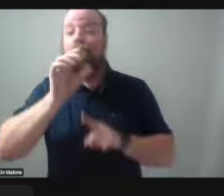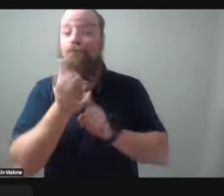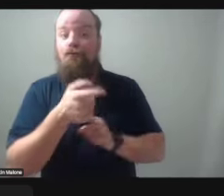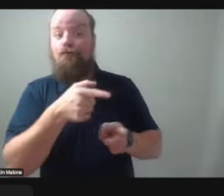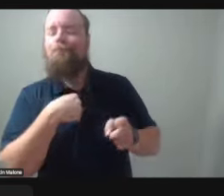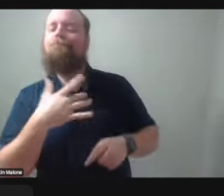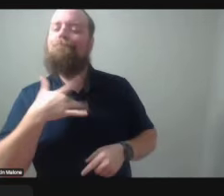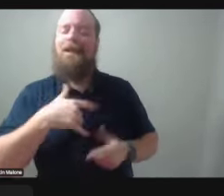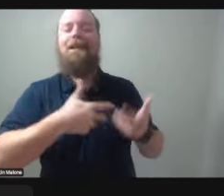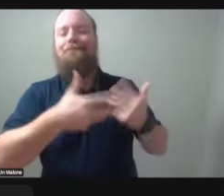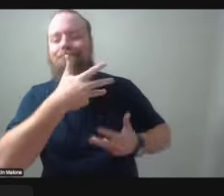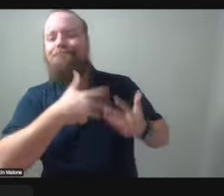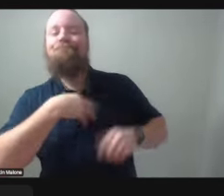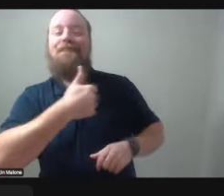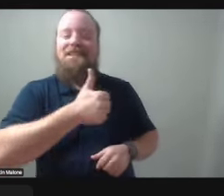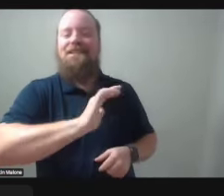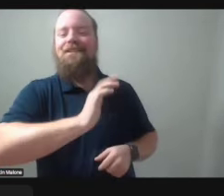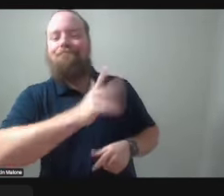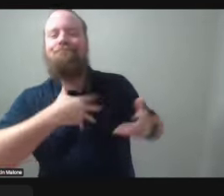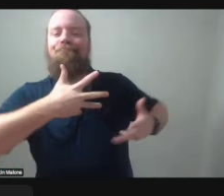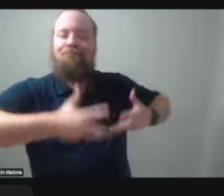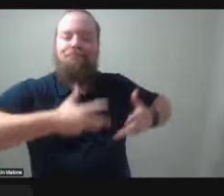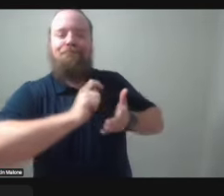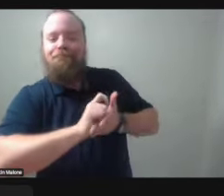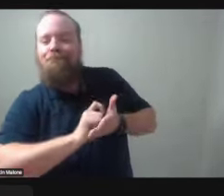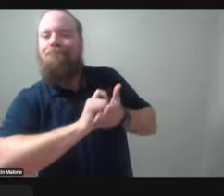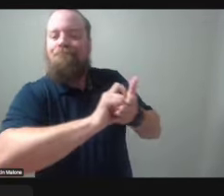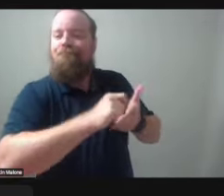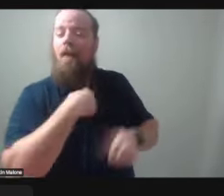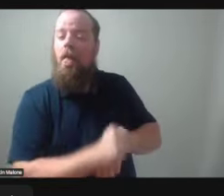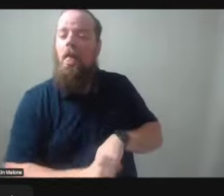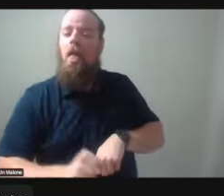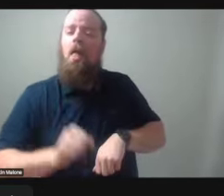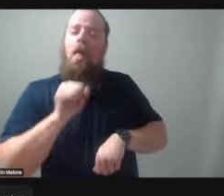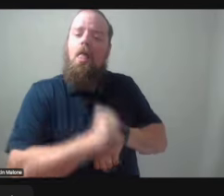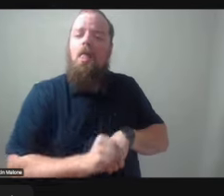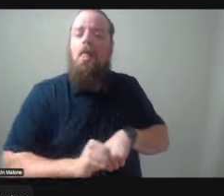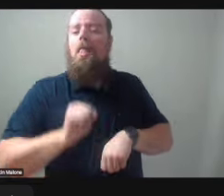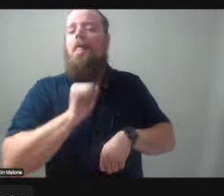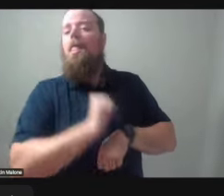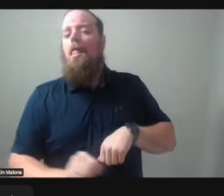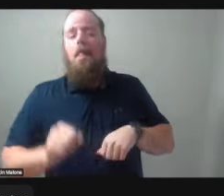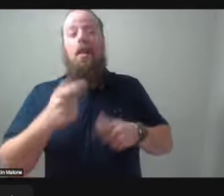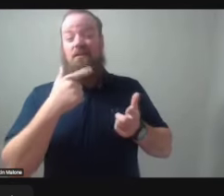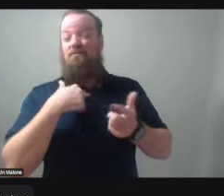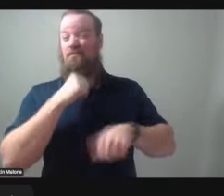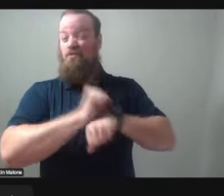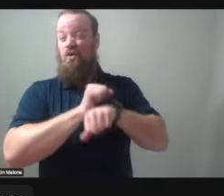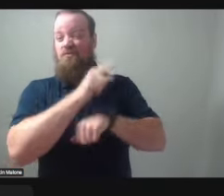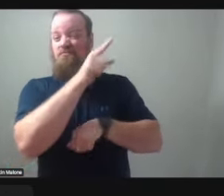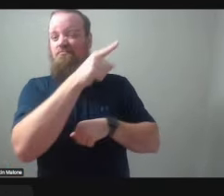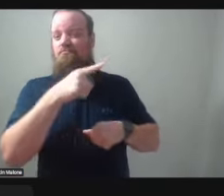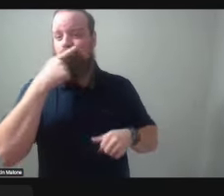most comfortable. And I can get by in the hearing world, but it does take a lot more energy and it is a